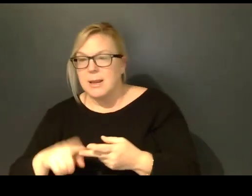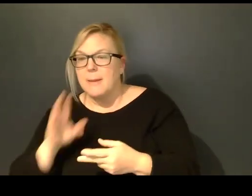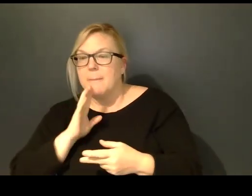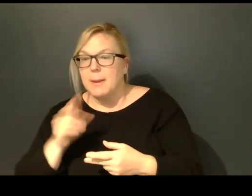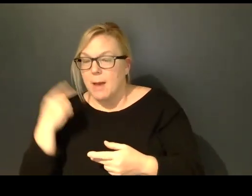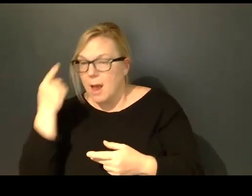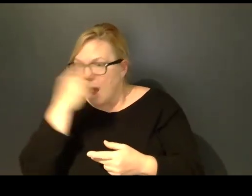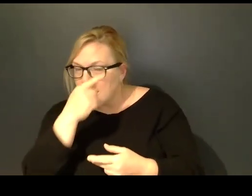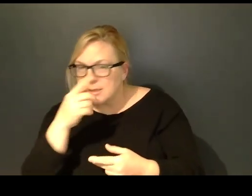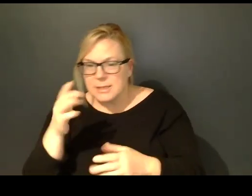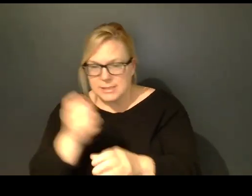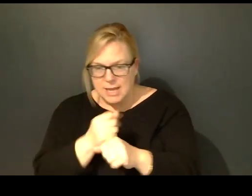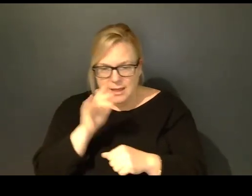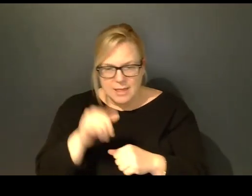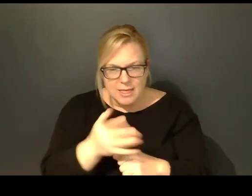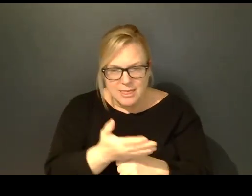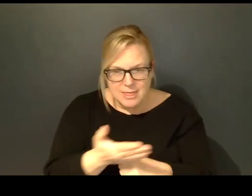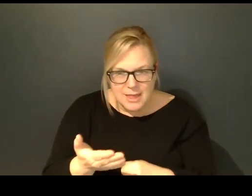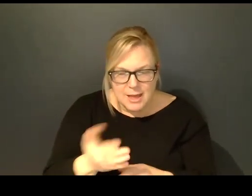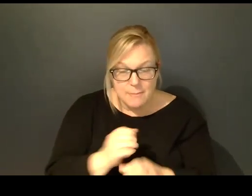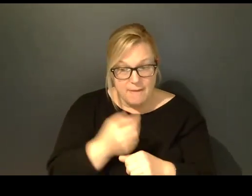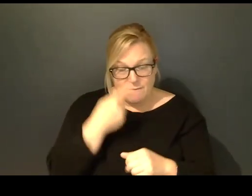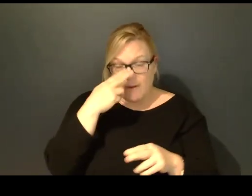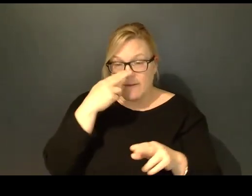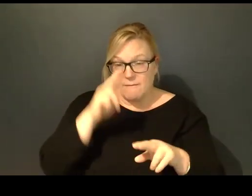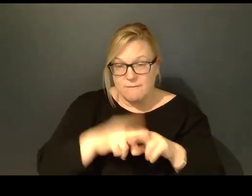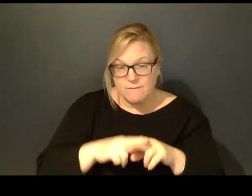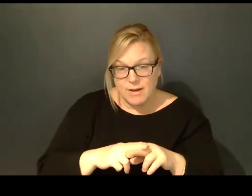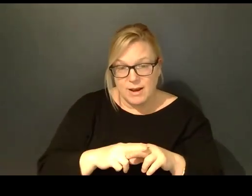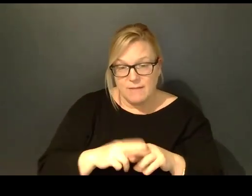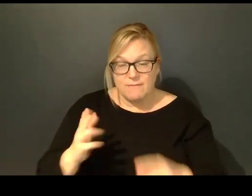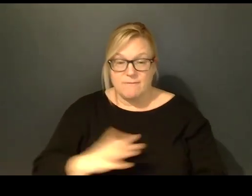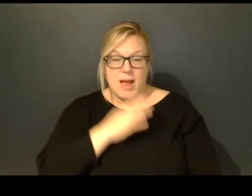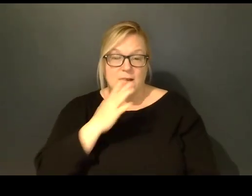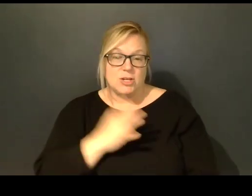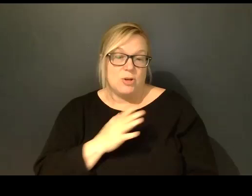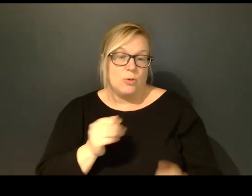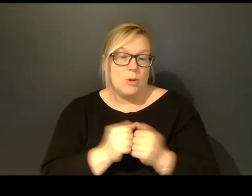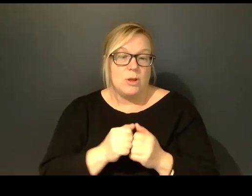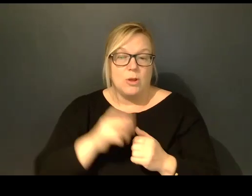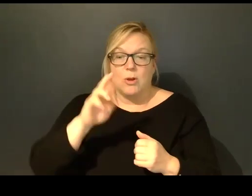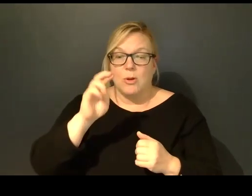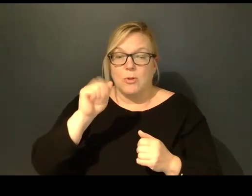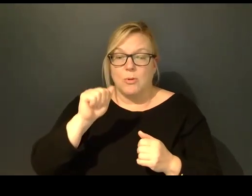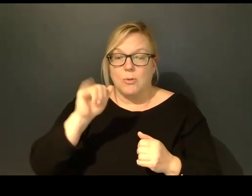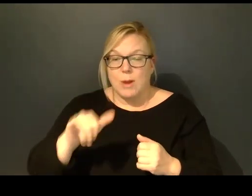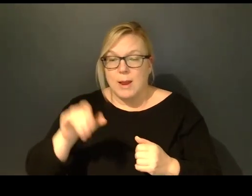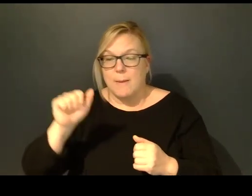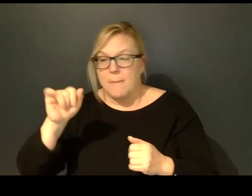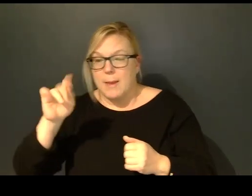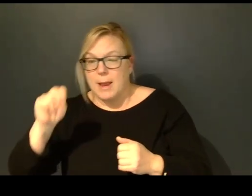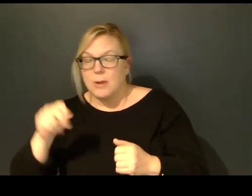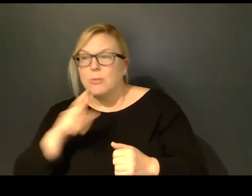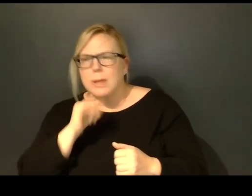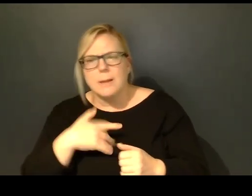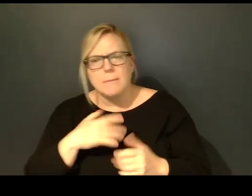of product, which is, for made for fun and fashion with Ray-Ban, but now it's become a really powerful tool for the blind and